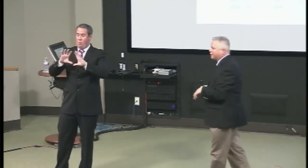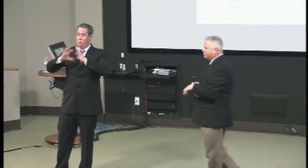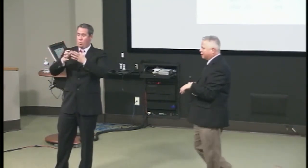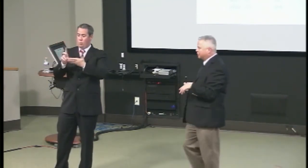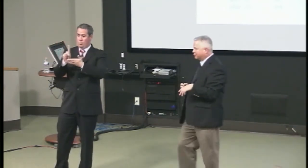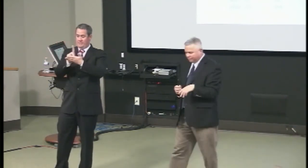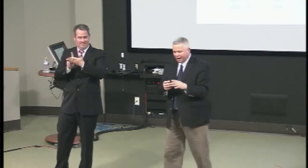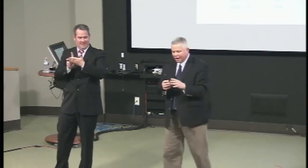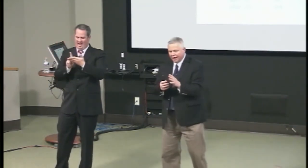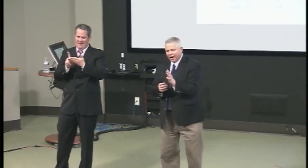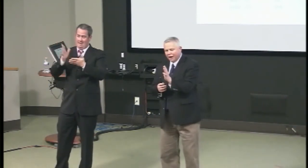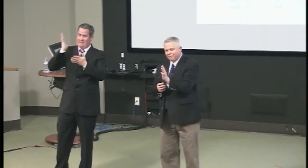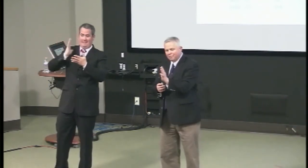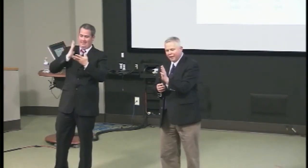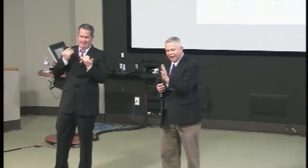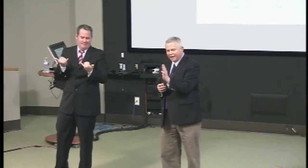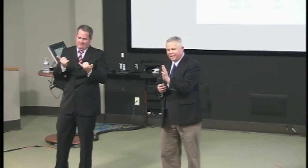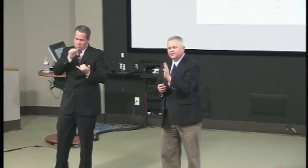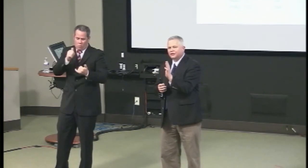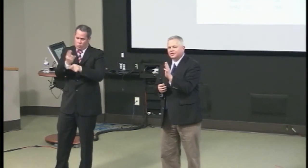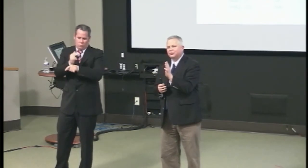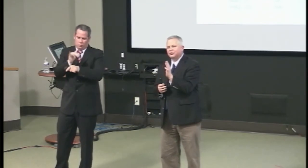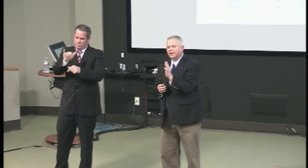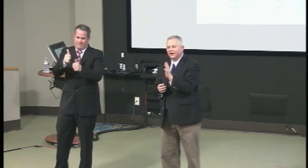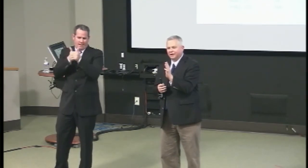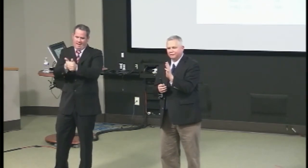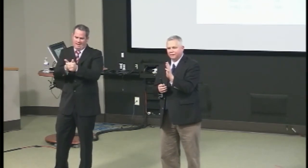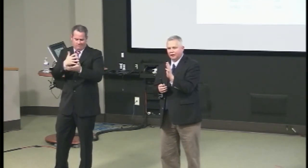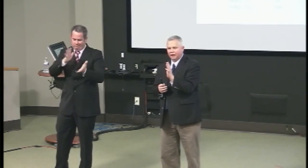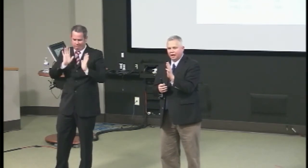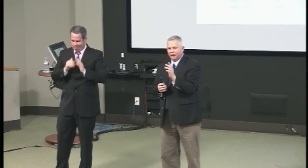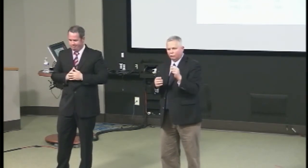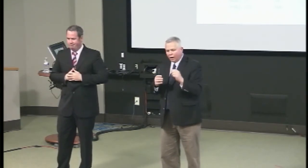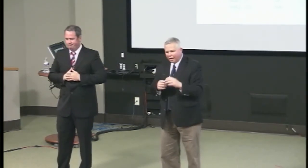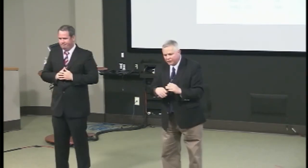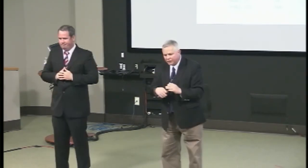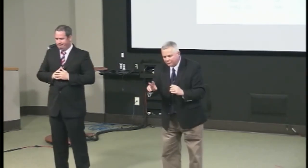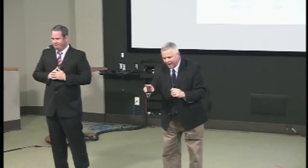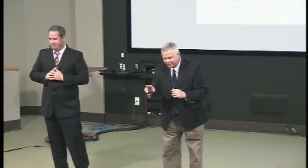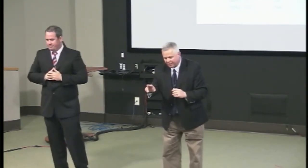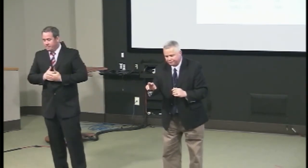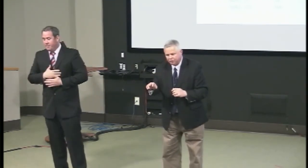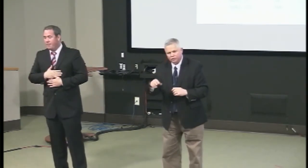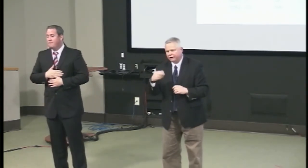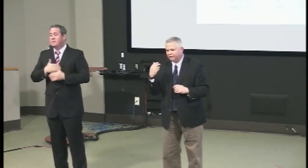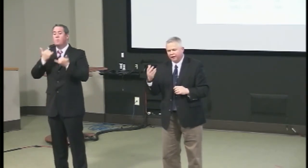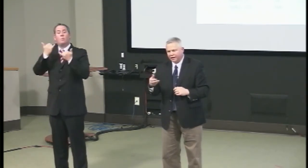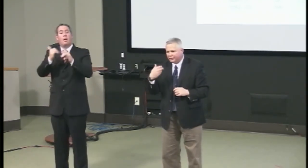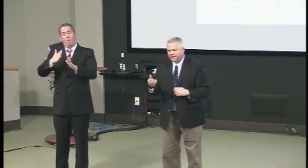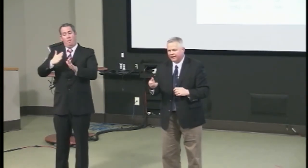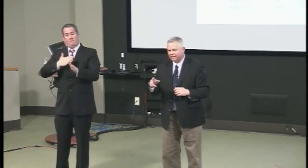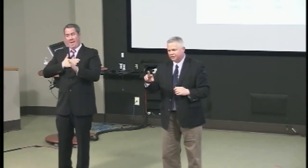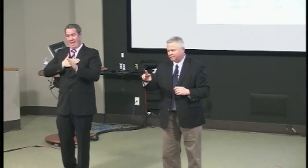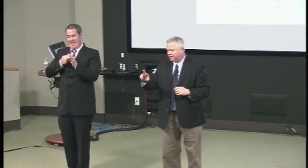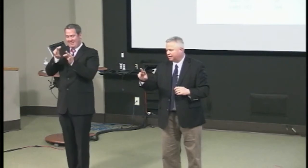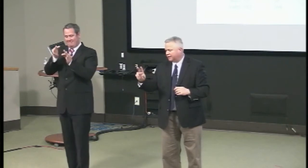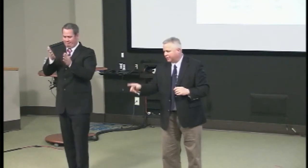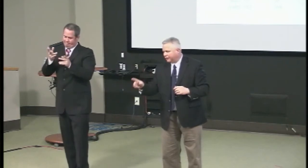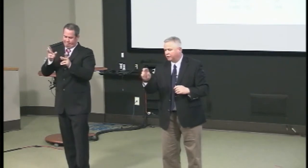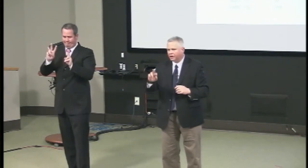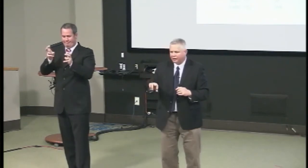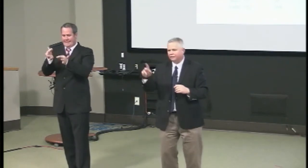aside, not for everyone in the room. And here's the simple study. While you're in the magnet, you're doing a very easy task.